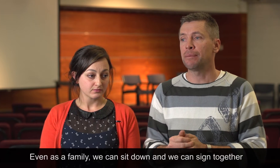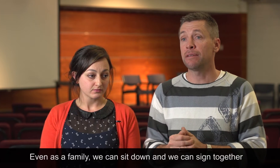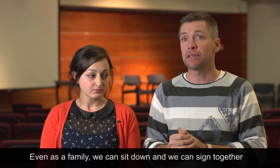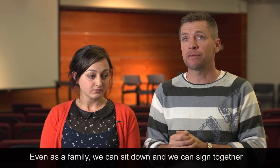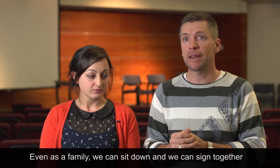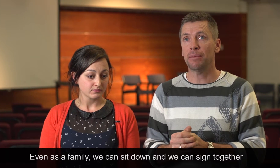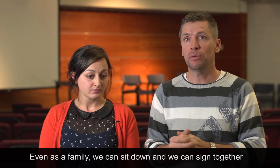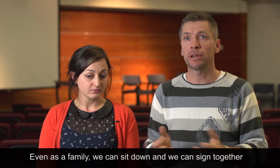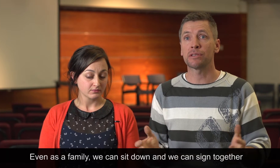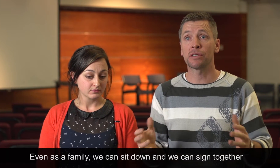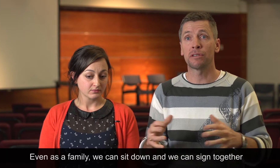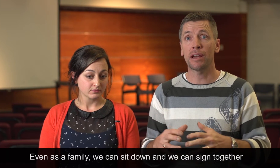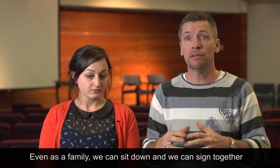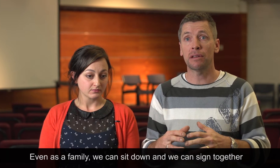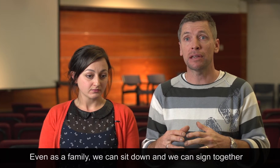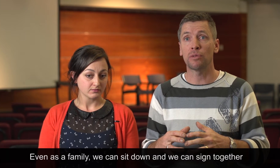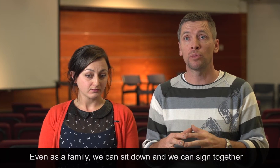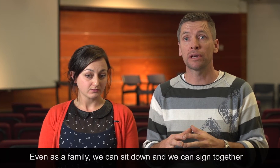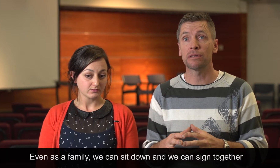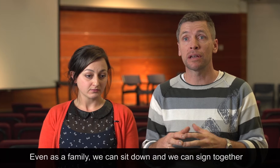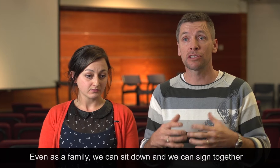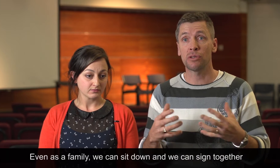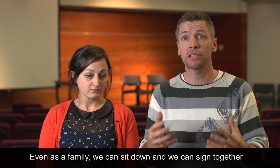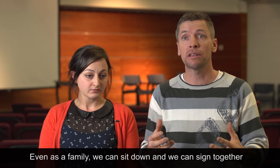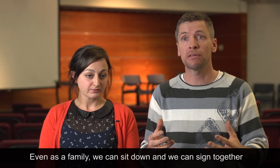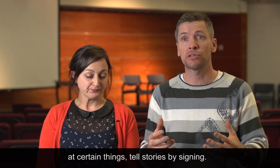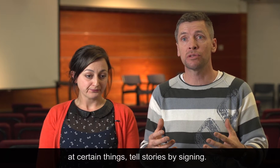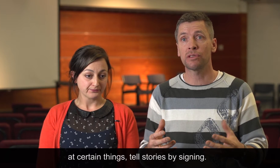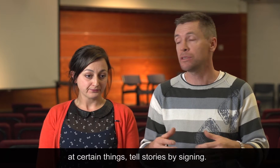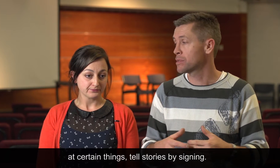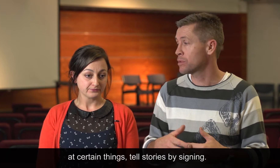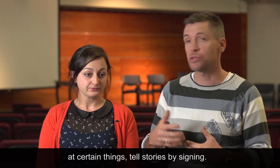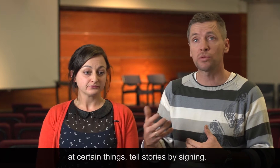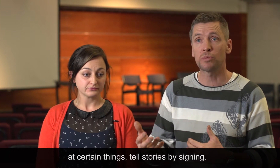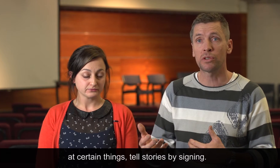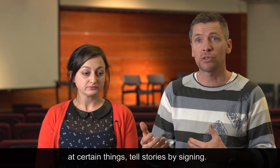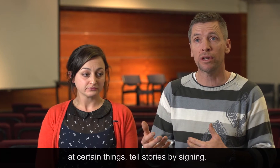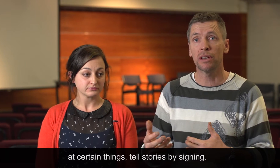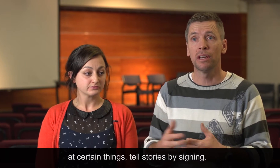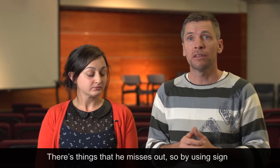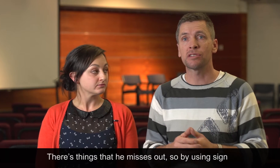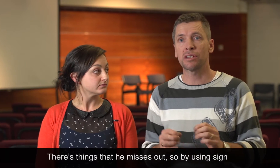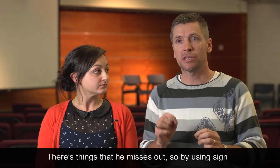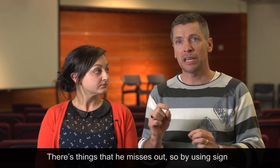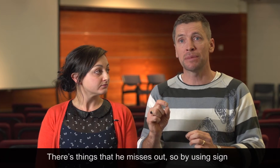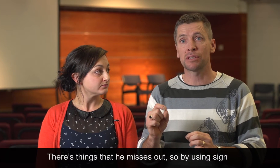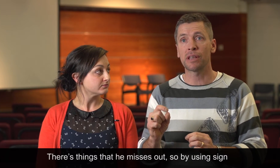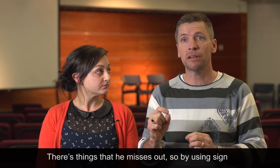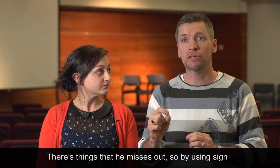Even as a family, we can sit down and we can sign together at certain things, tell stories by signing. There's things that he misses out, so